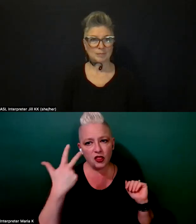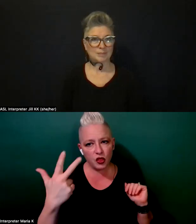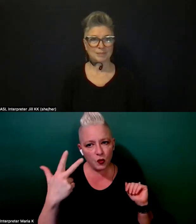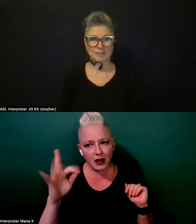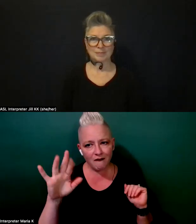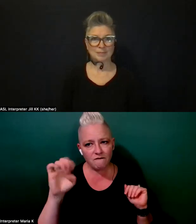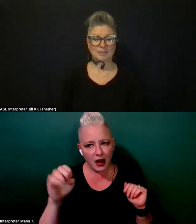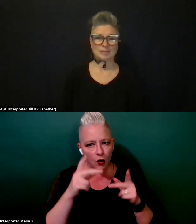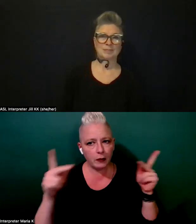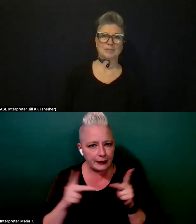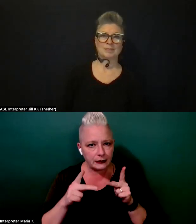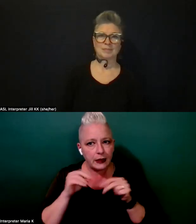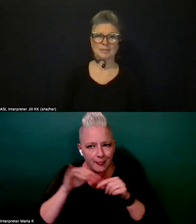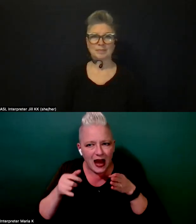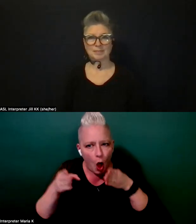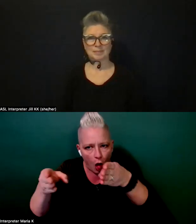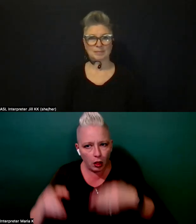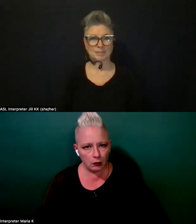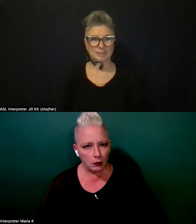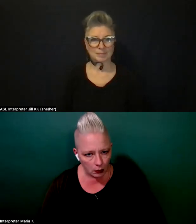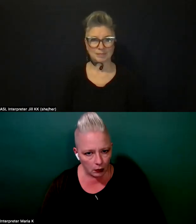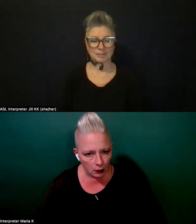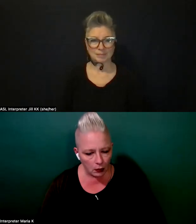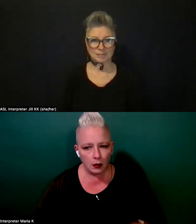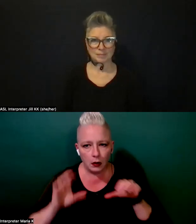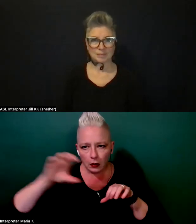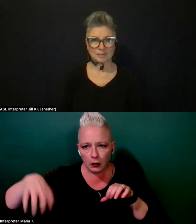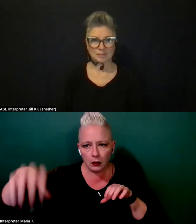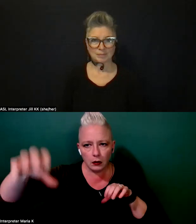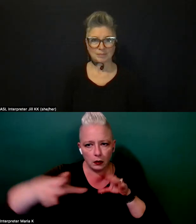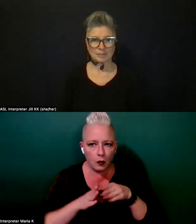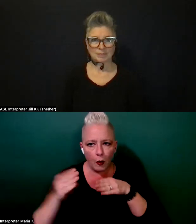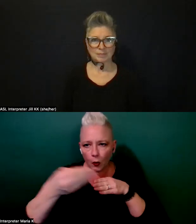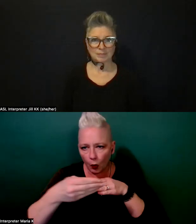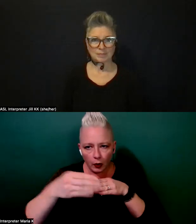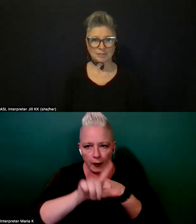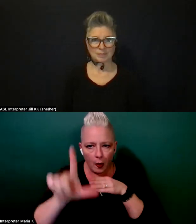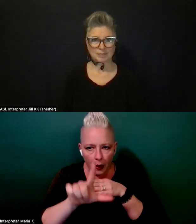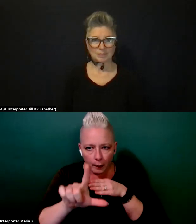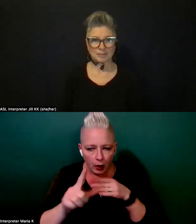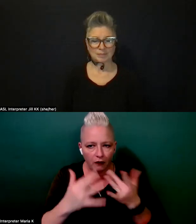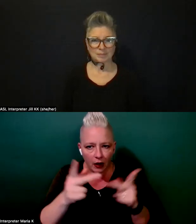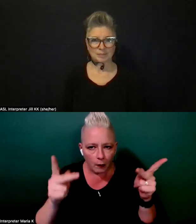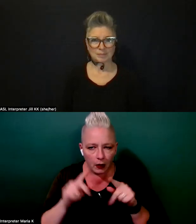just in that hallway. And then there's like another one right around the corner in like the library.